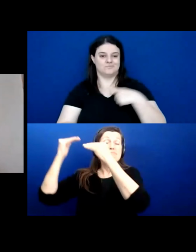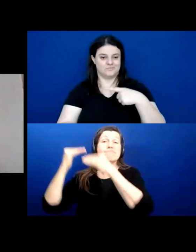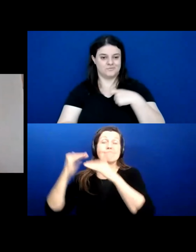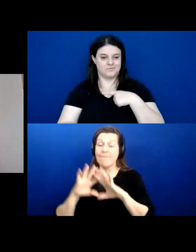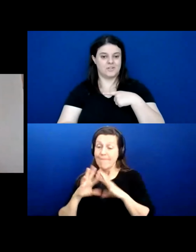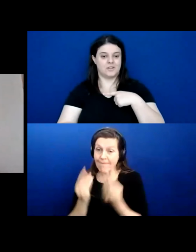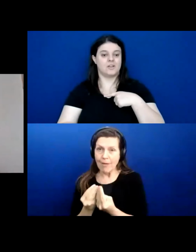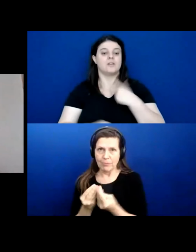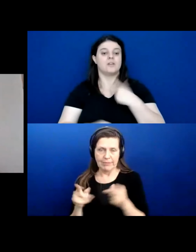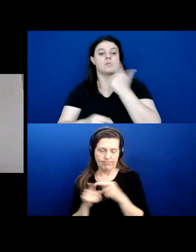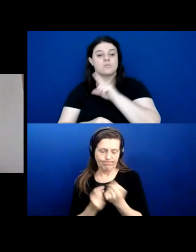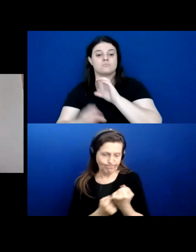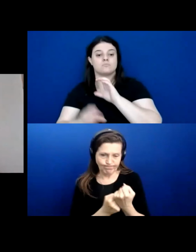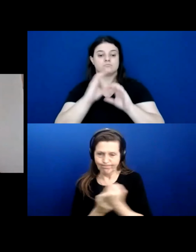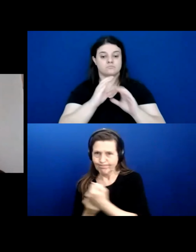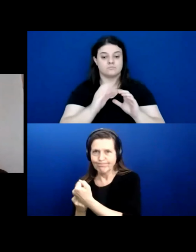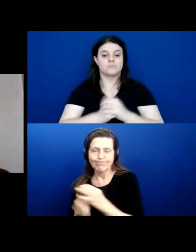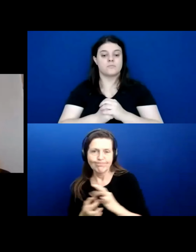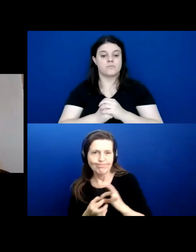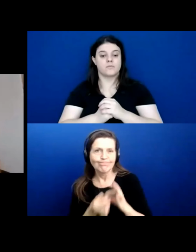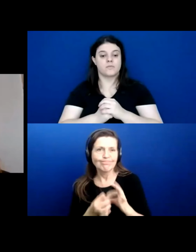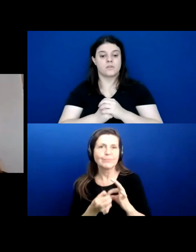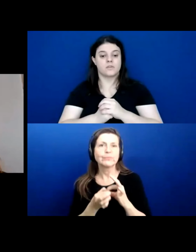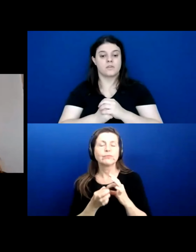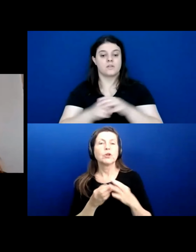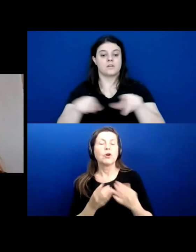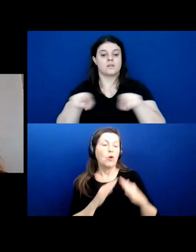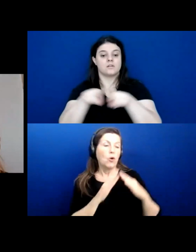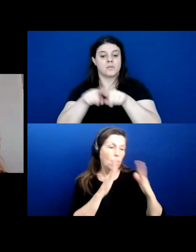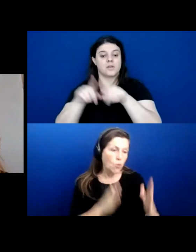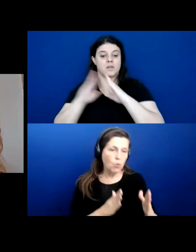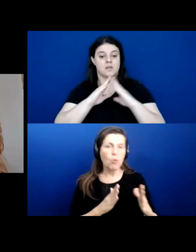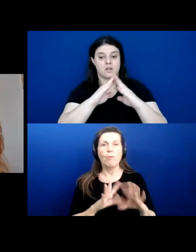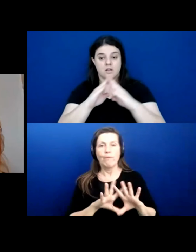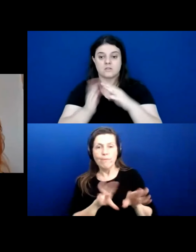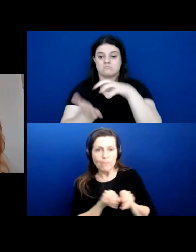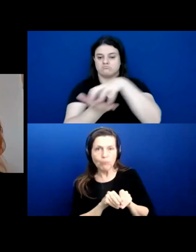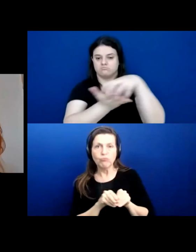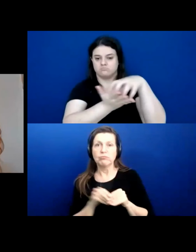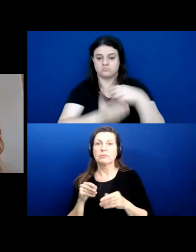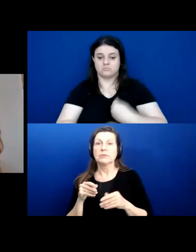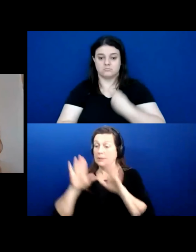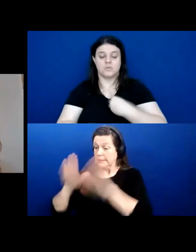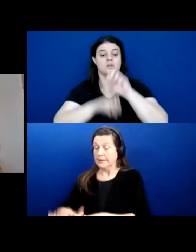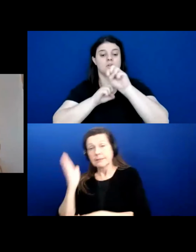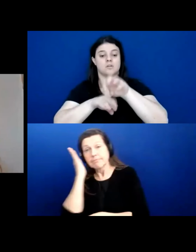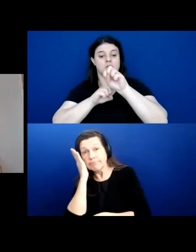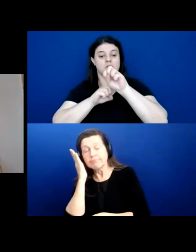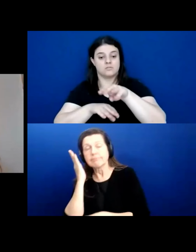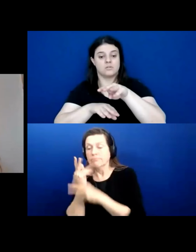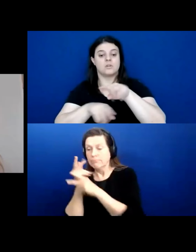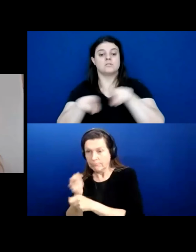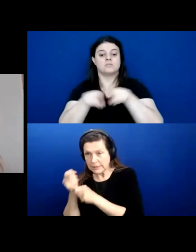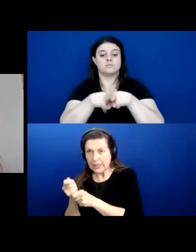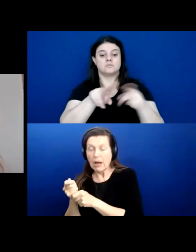the community and our centres, residential care and supported living, education and transition